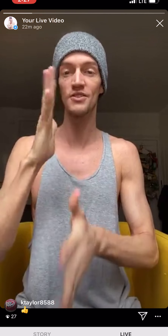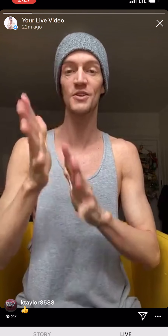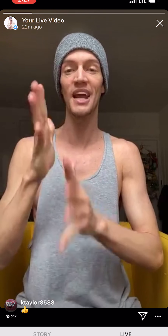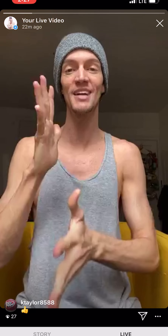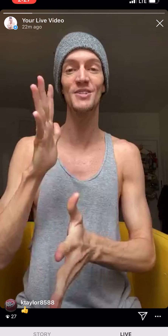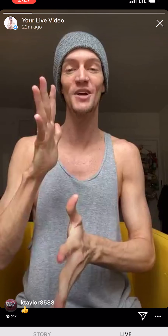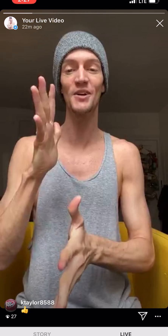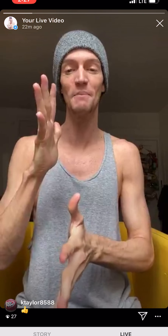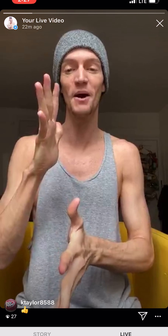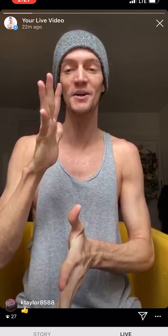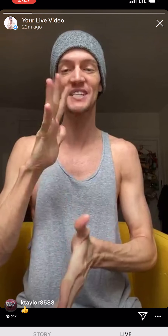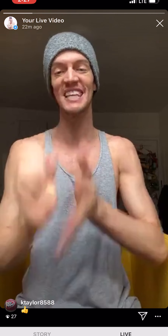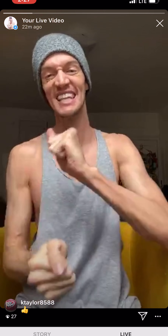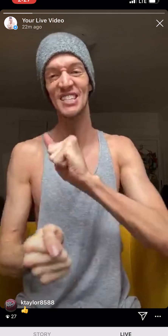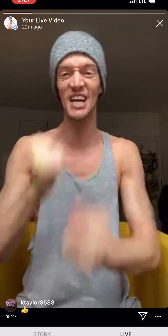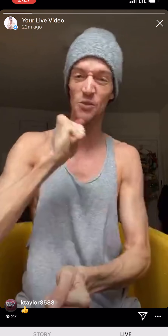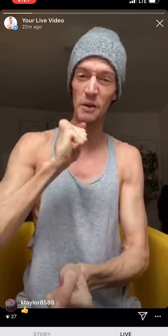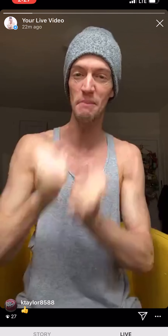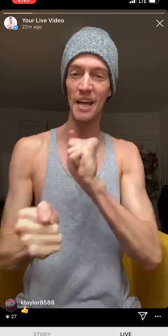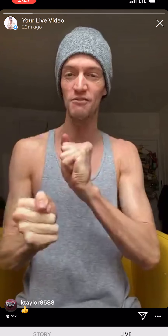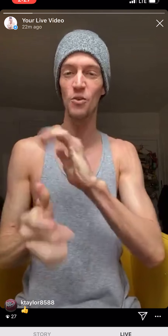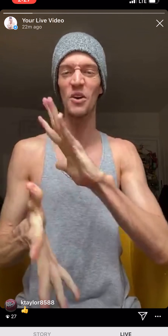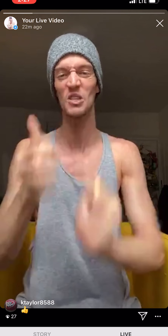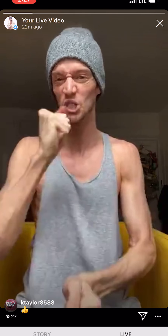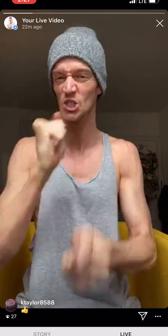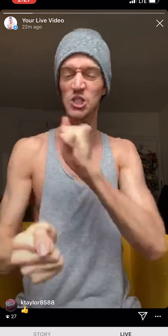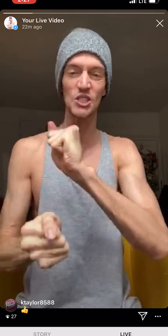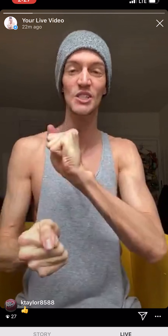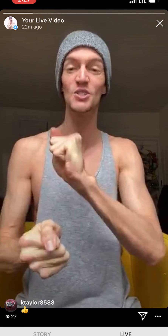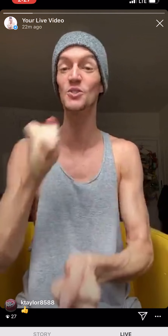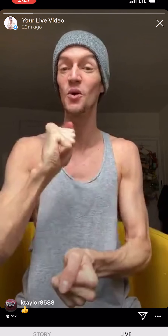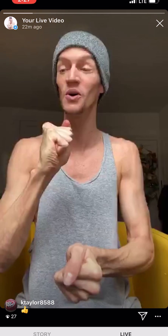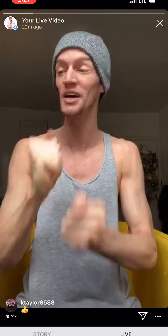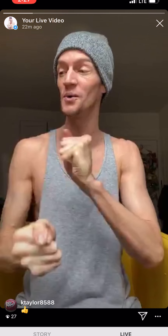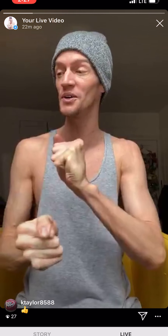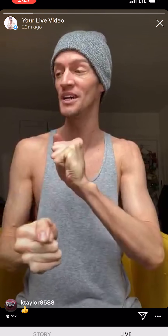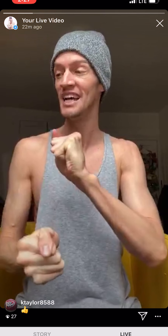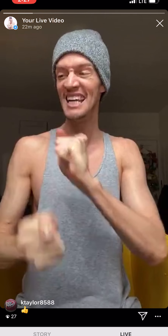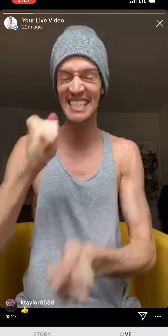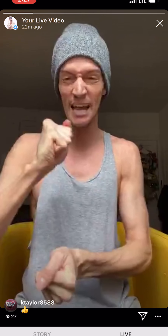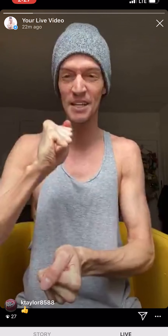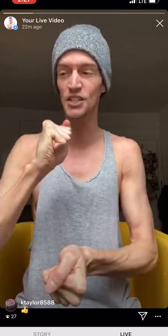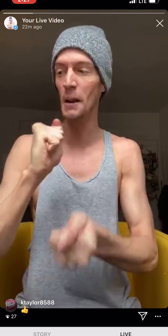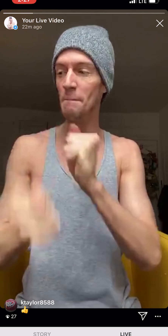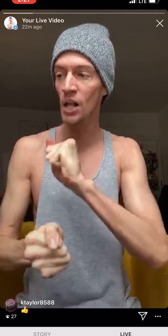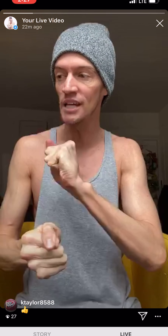So our hands start apart and then they just kind of rip back and forth. To destroy or damage, abolish,